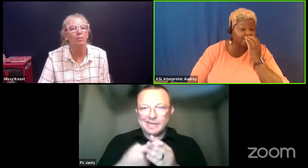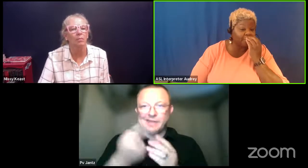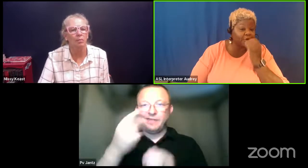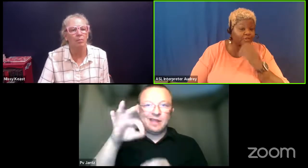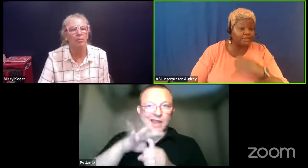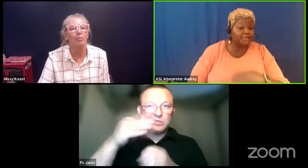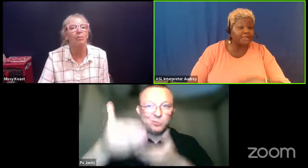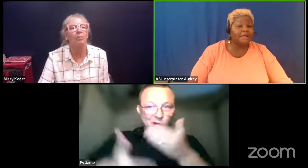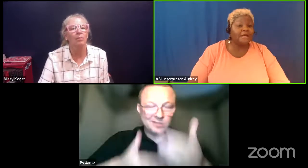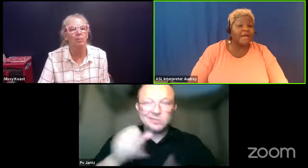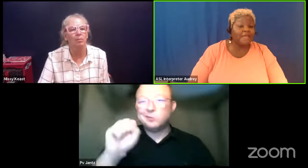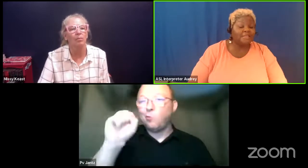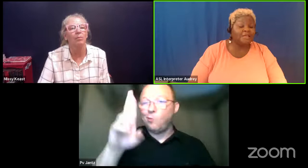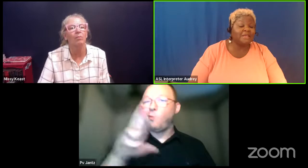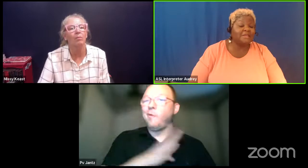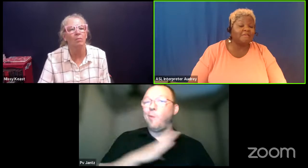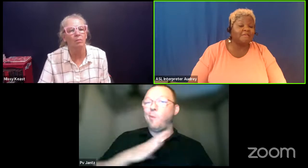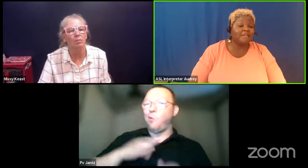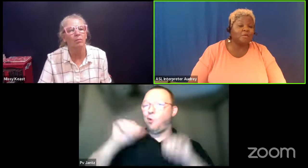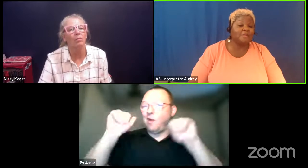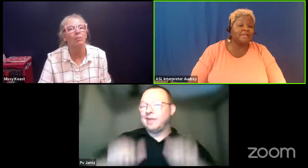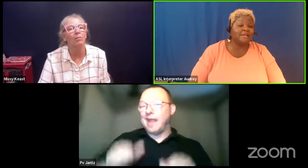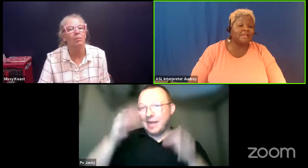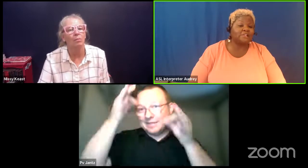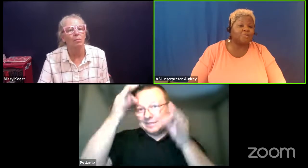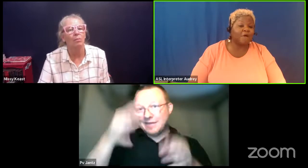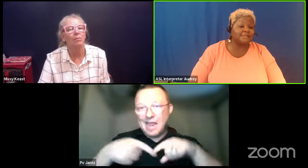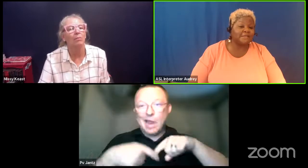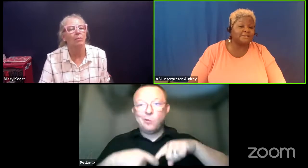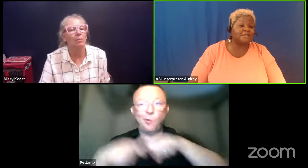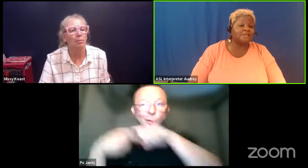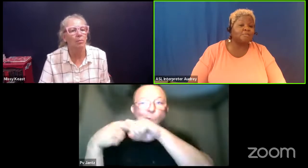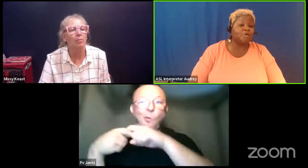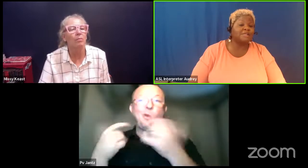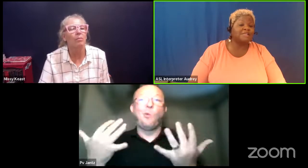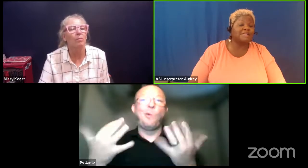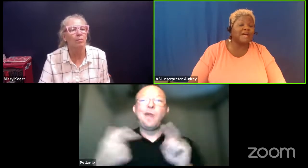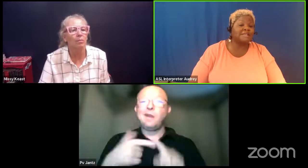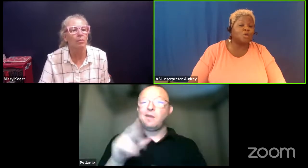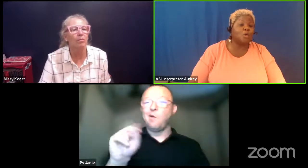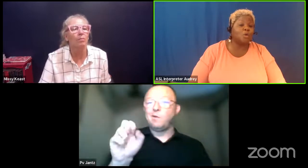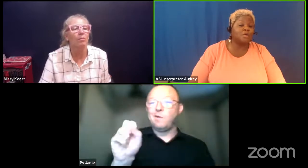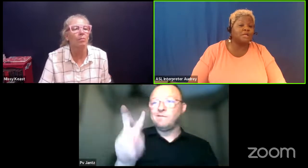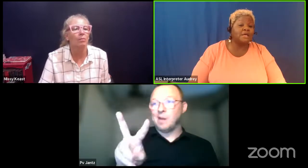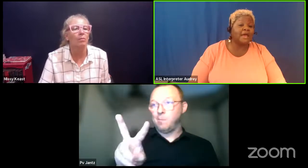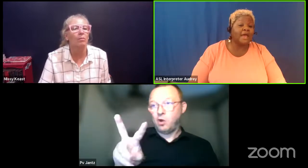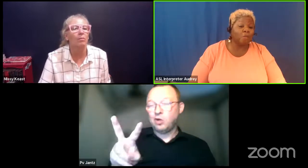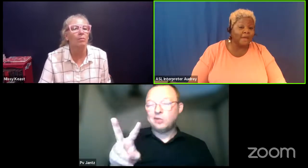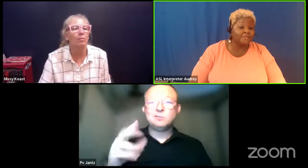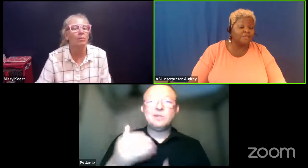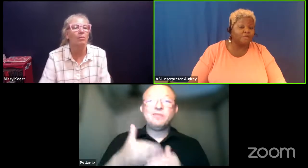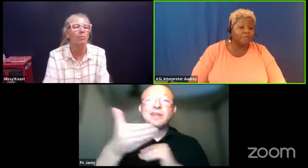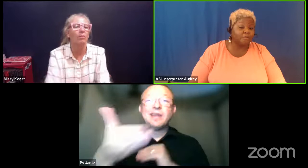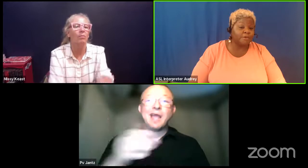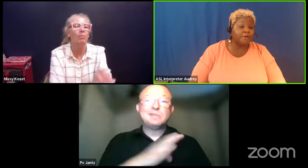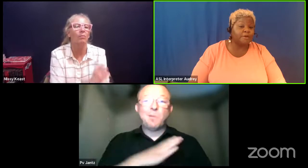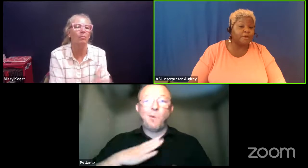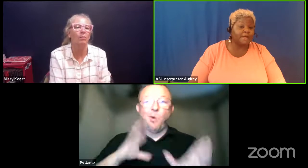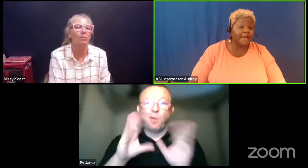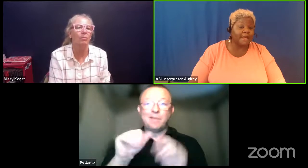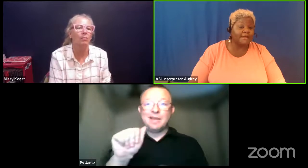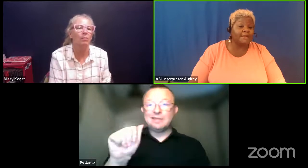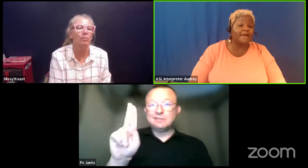nominee, the person at the beginning of, and it would begin the election process, and then the board could decide to hold and wait until